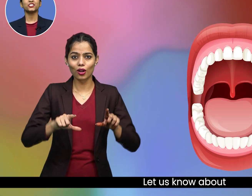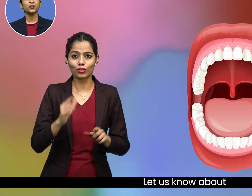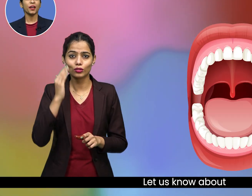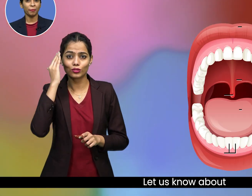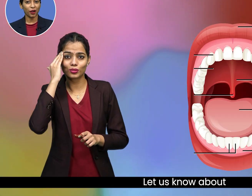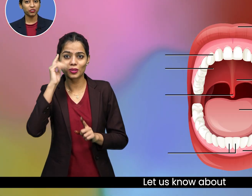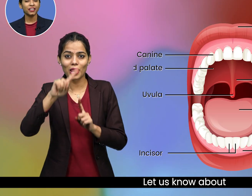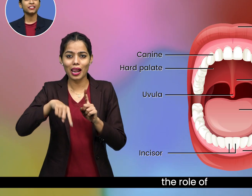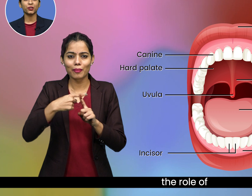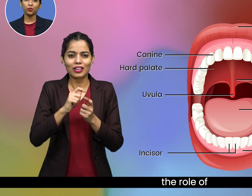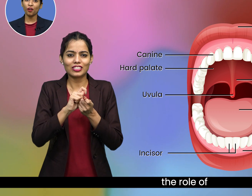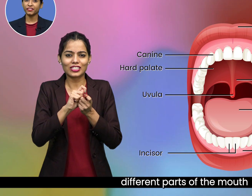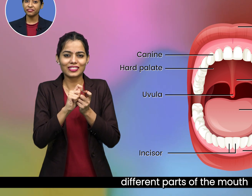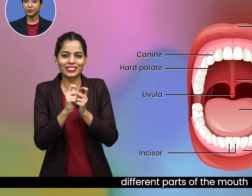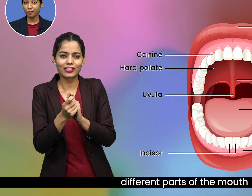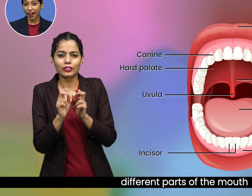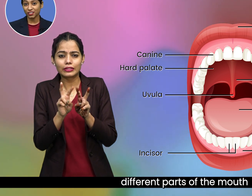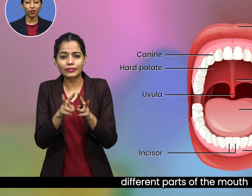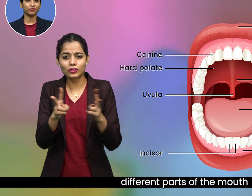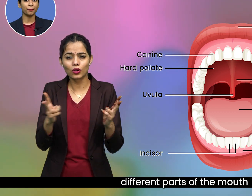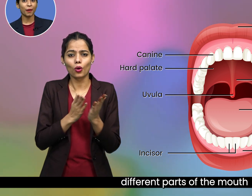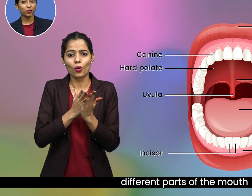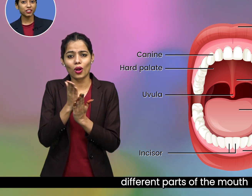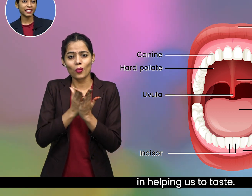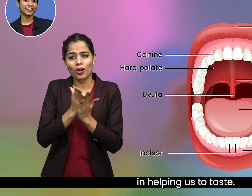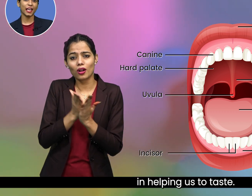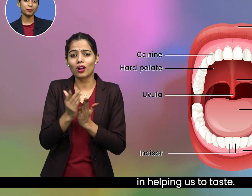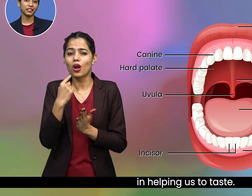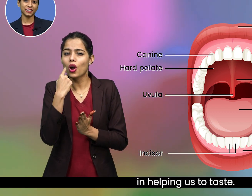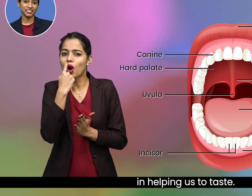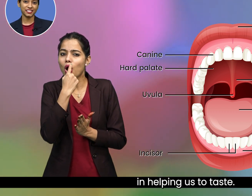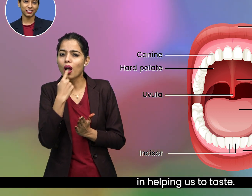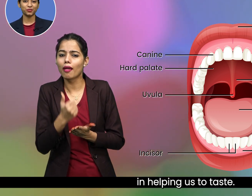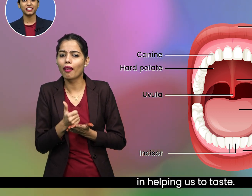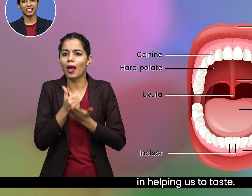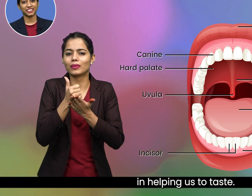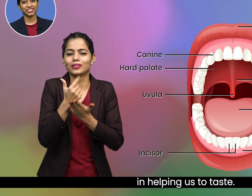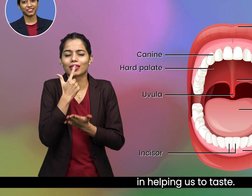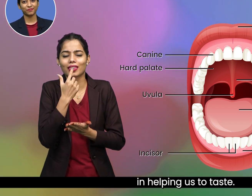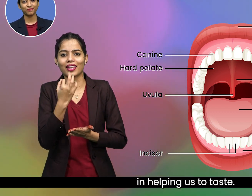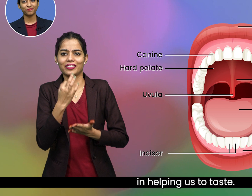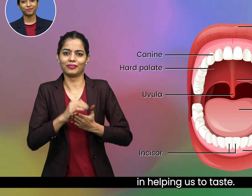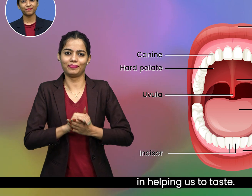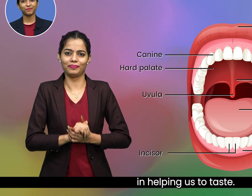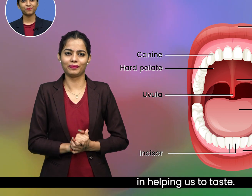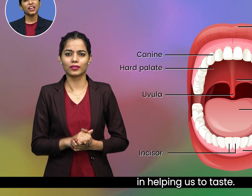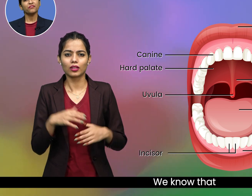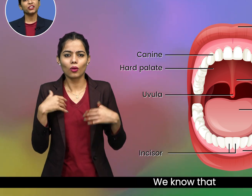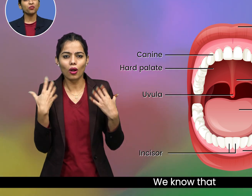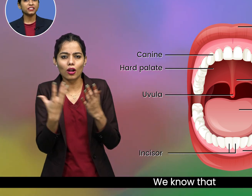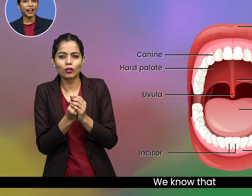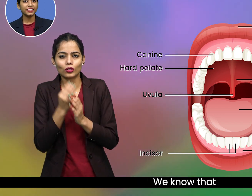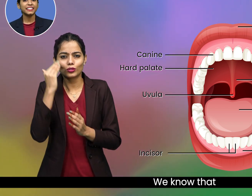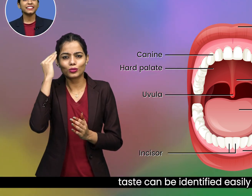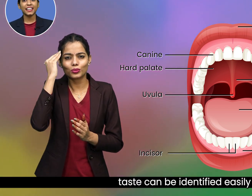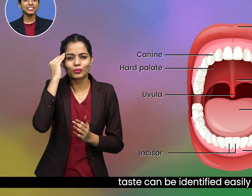Let us know about the role of different parts of the mouth in helping us to taste. We